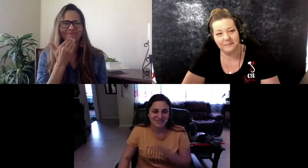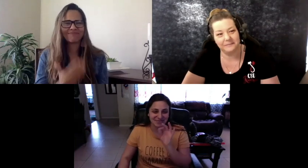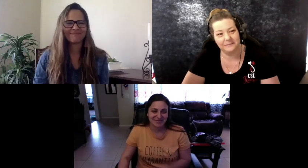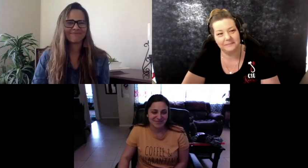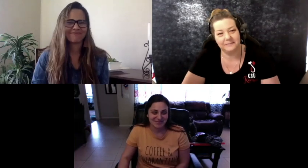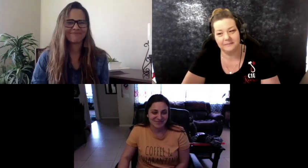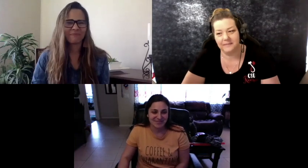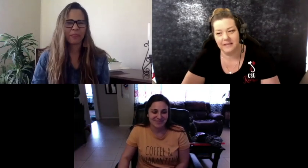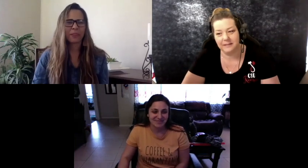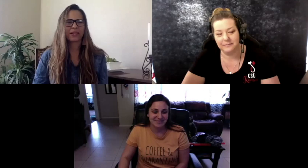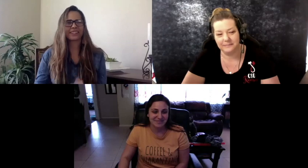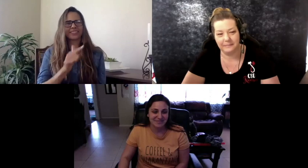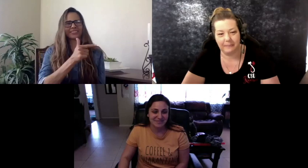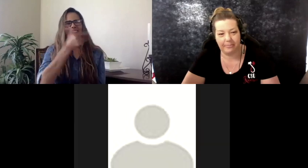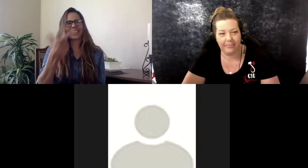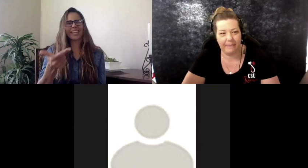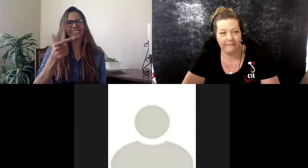well. Thank you.